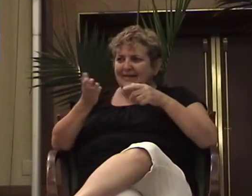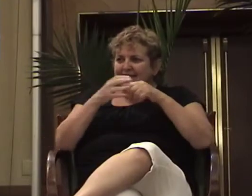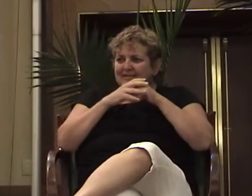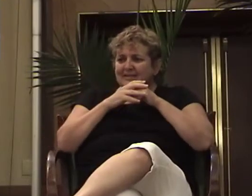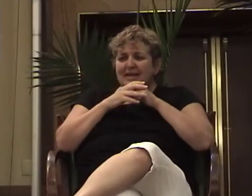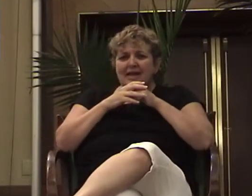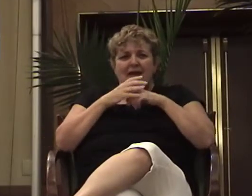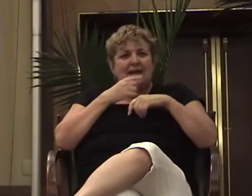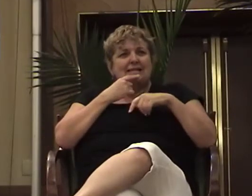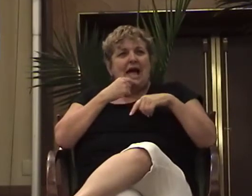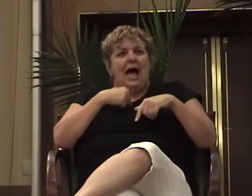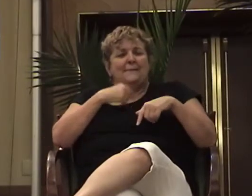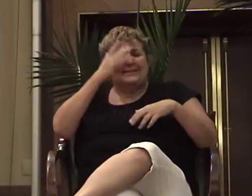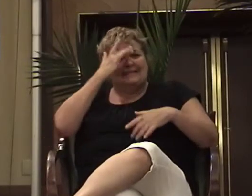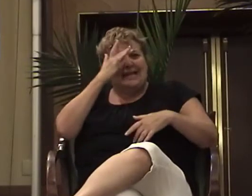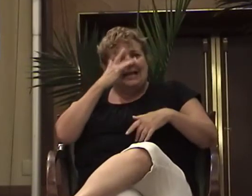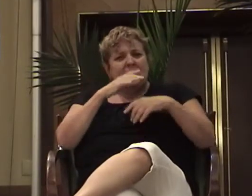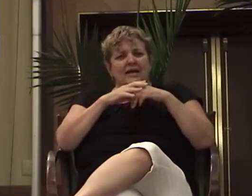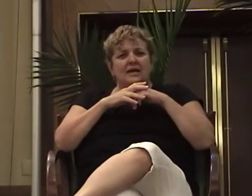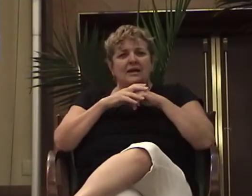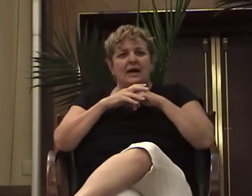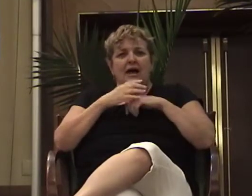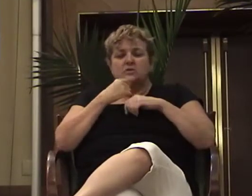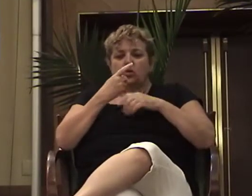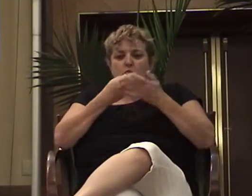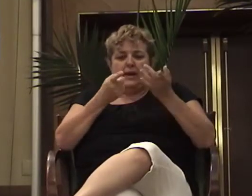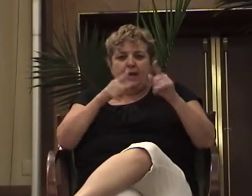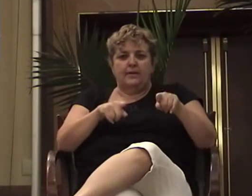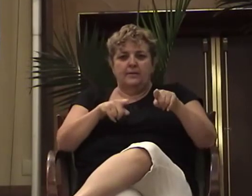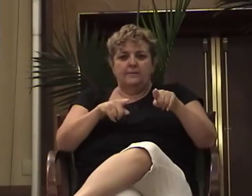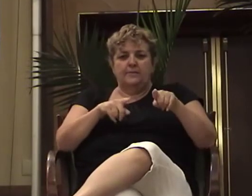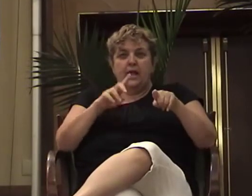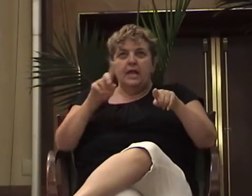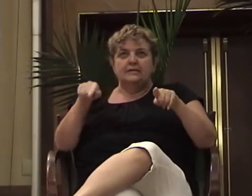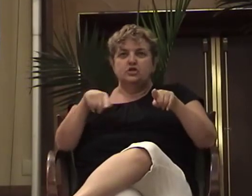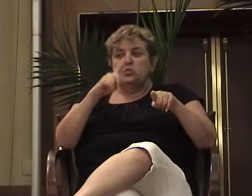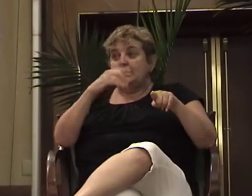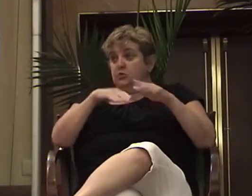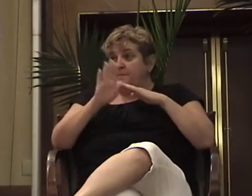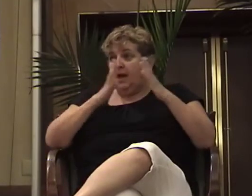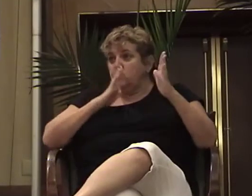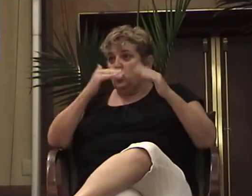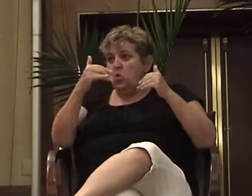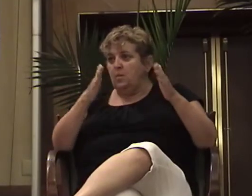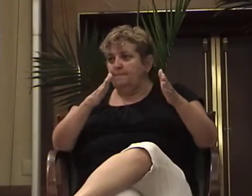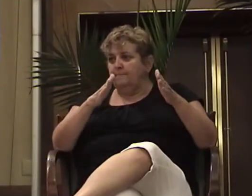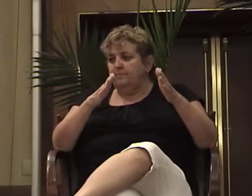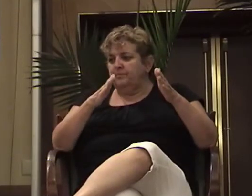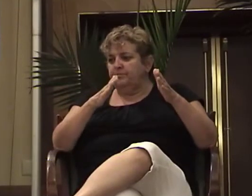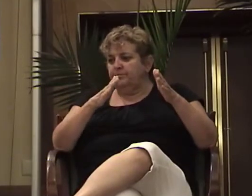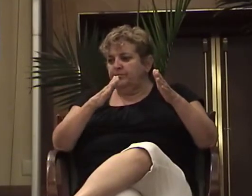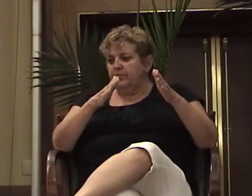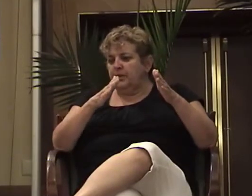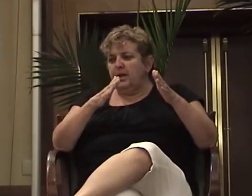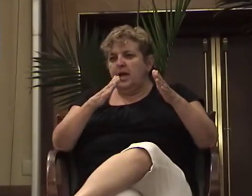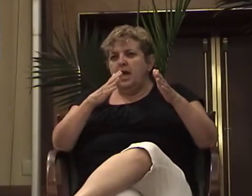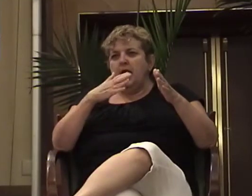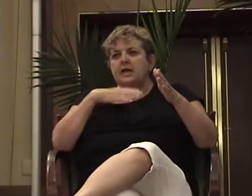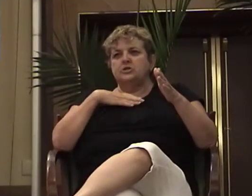sick. And I told her what happened, and she went up to my room. She put a cold rag on my head, and she began to tell